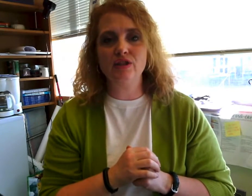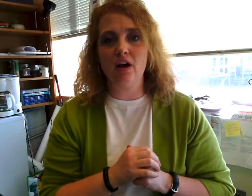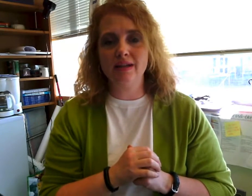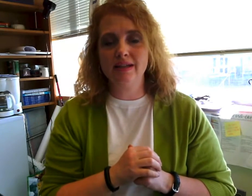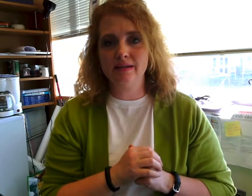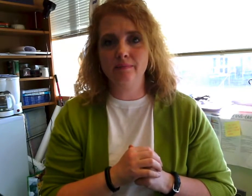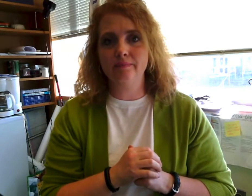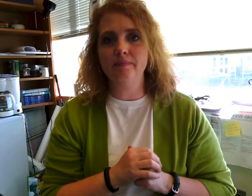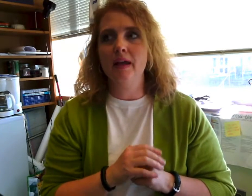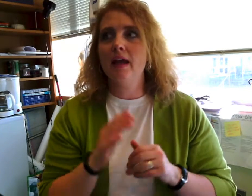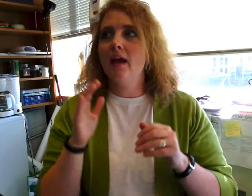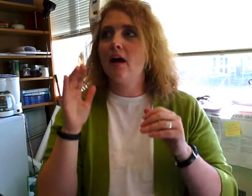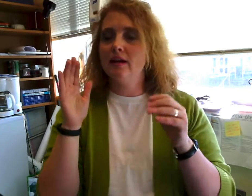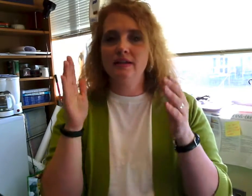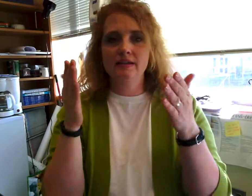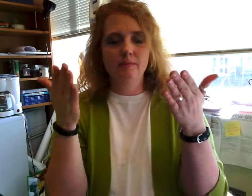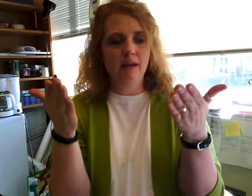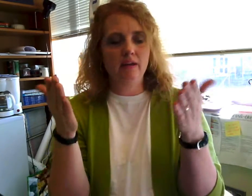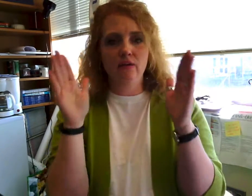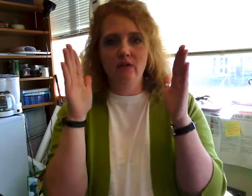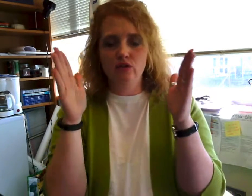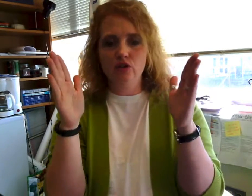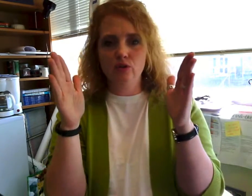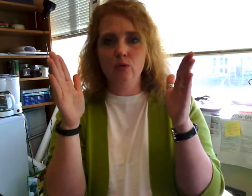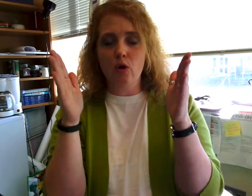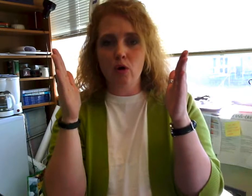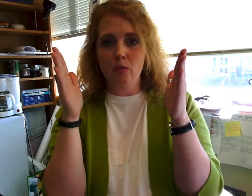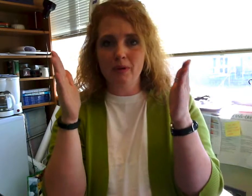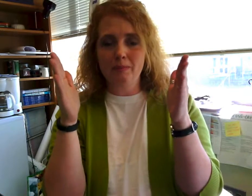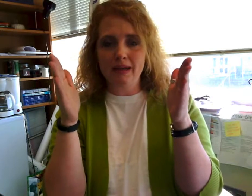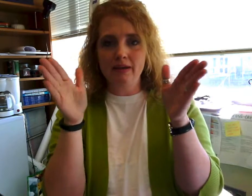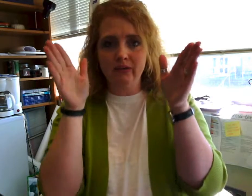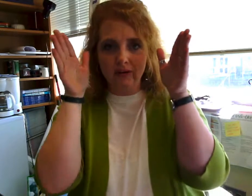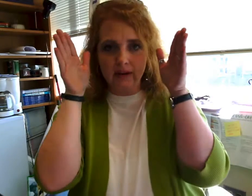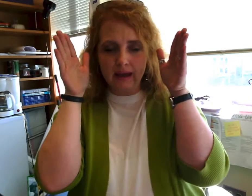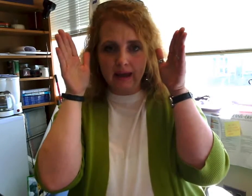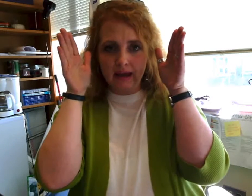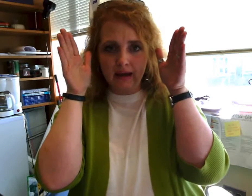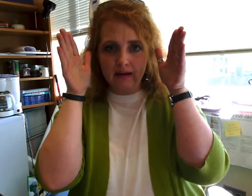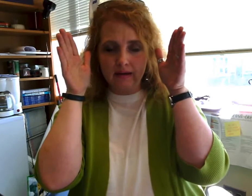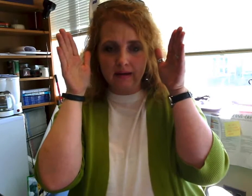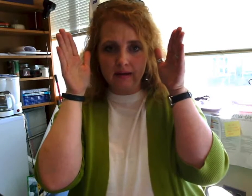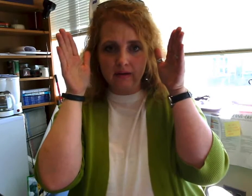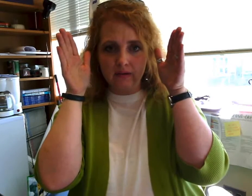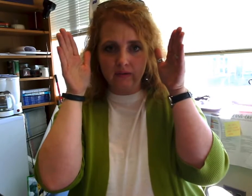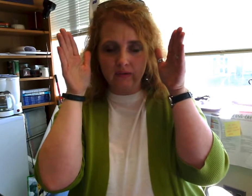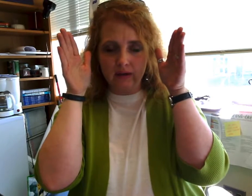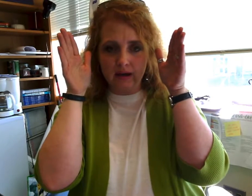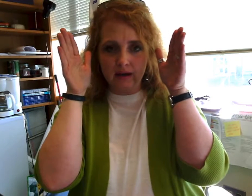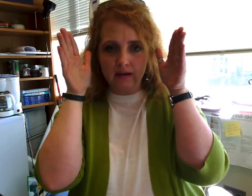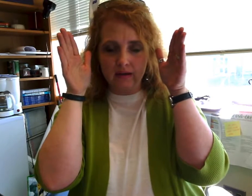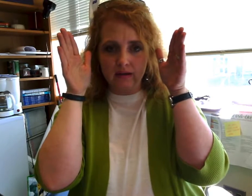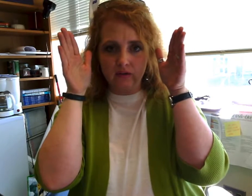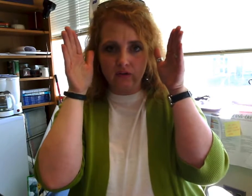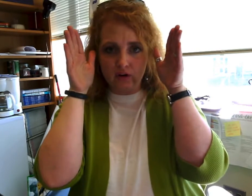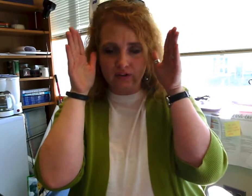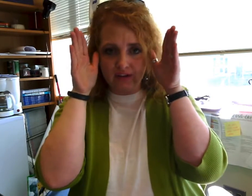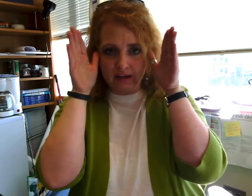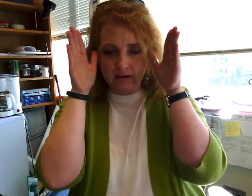is autism. Autism is 2 open B's, and it is starts